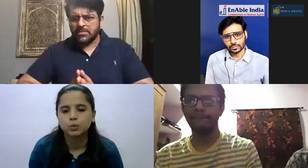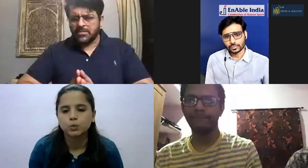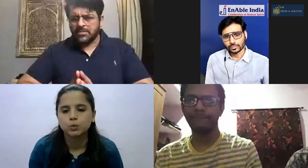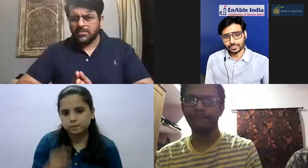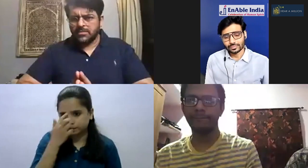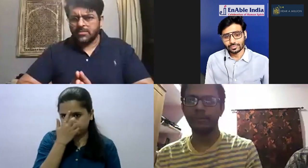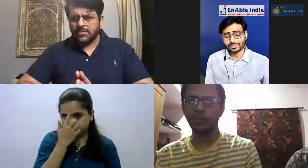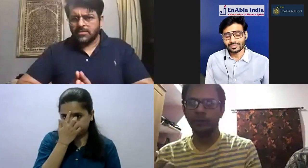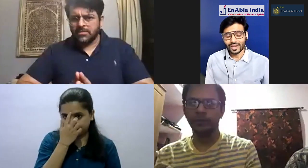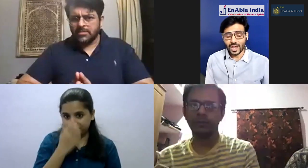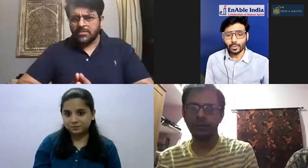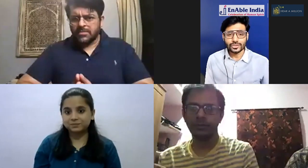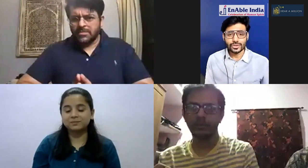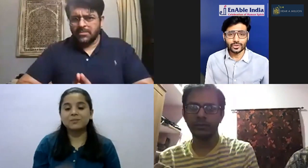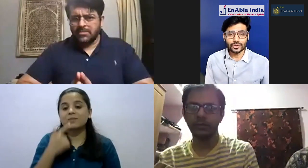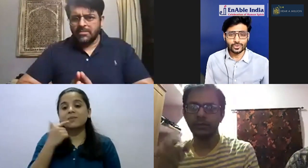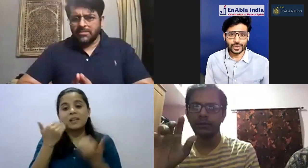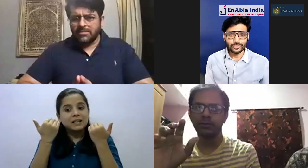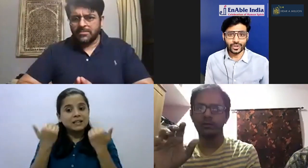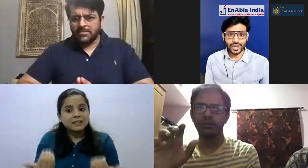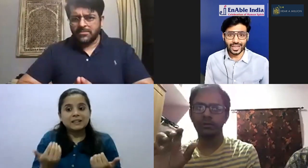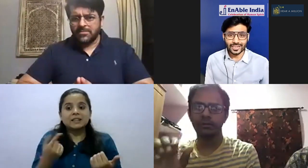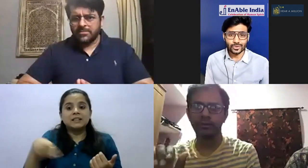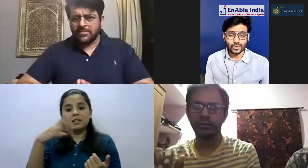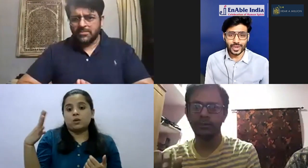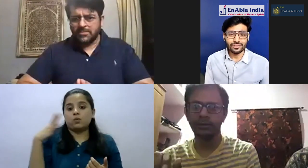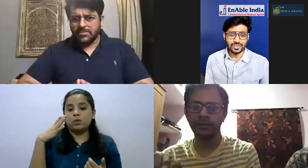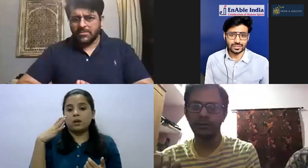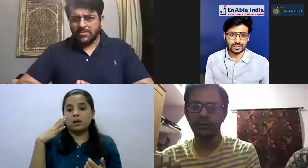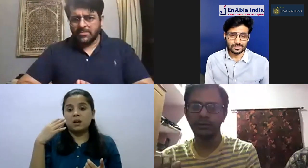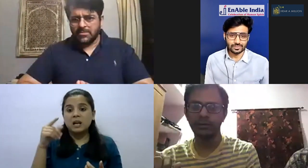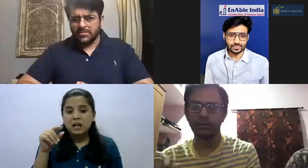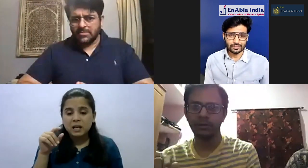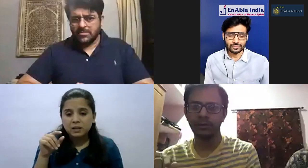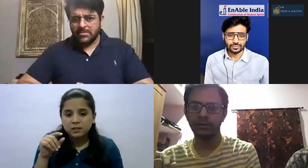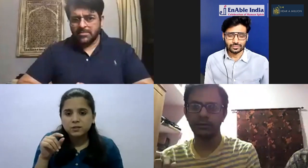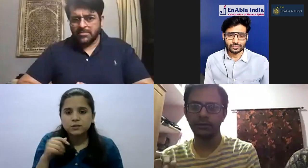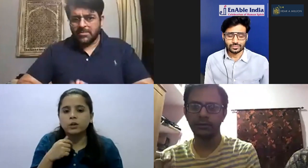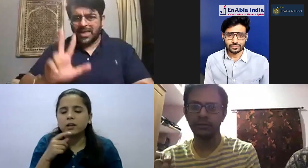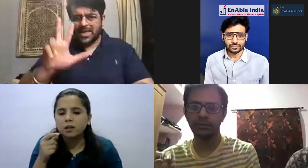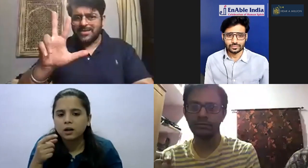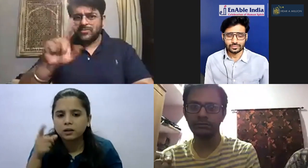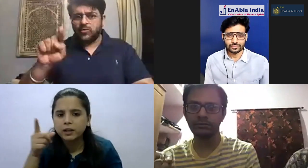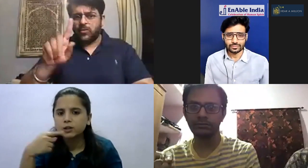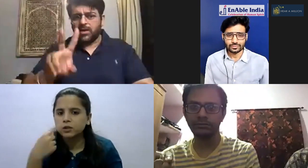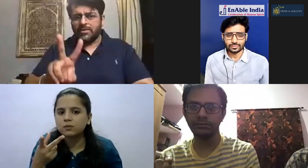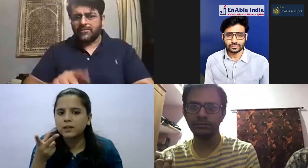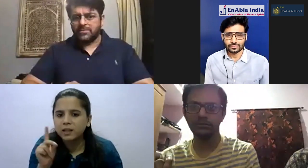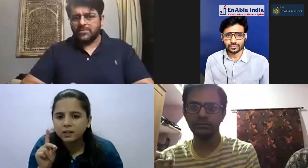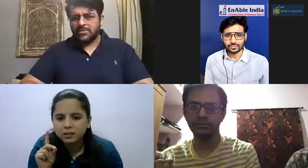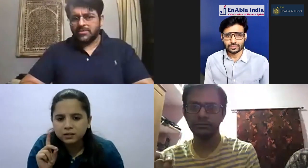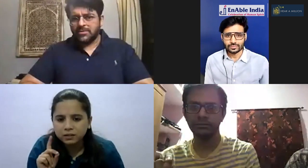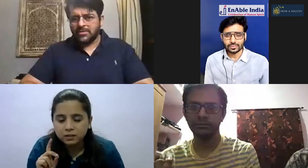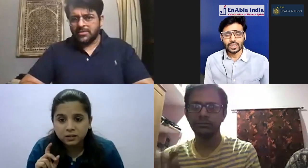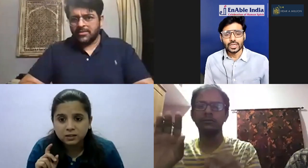second dose? Now actually you have to wait for 8 to 12 weeks. Sorry, can you say it once